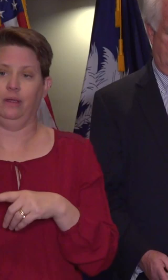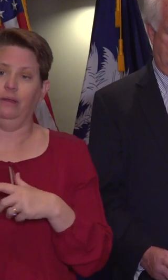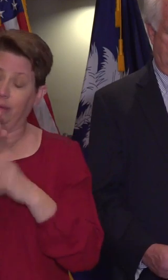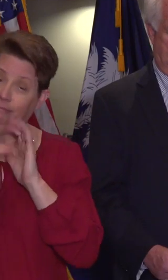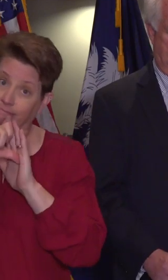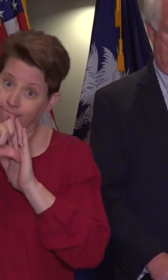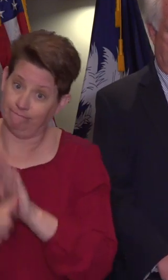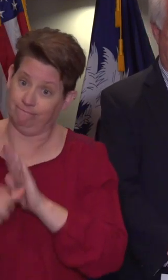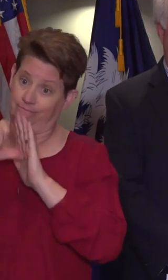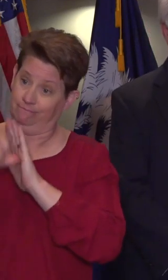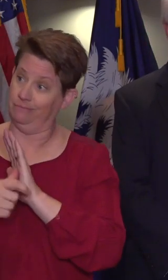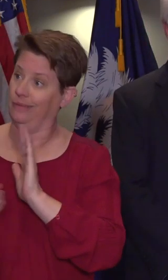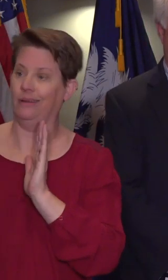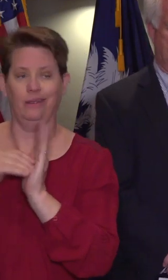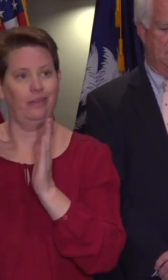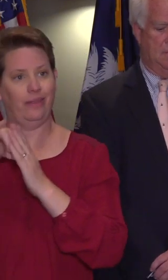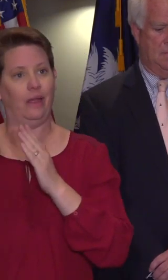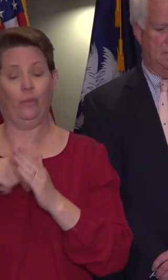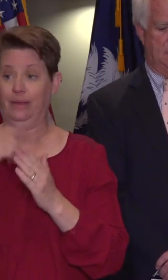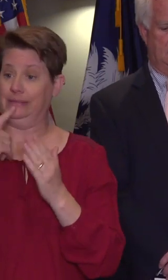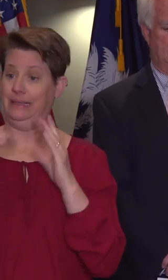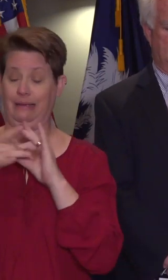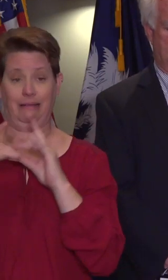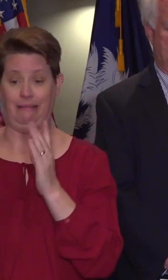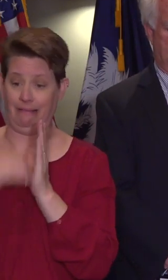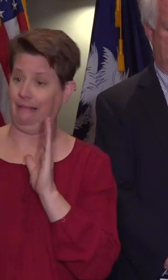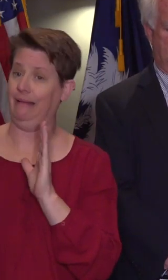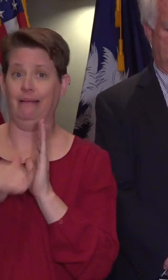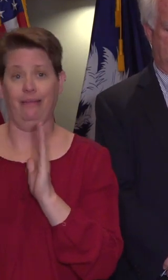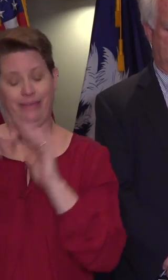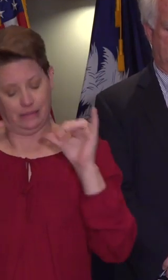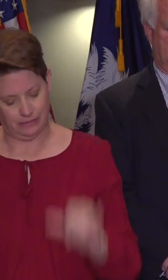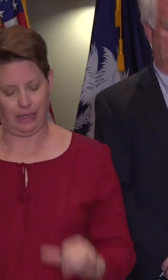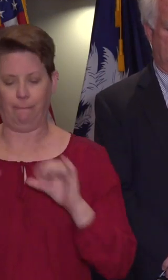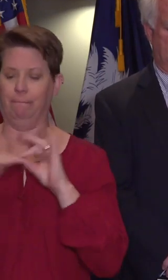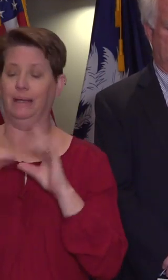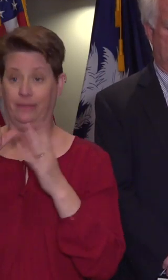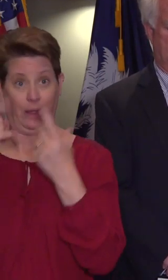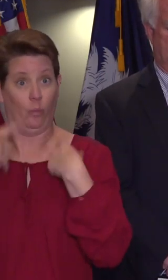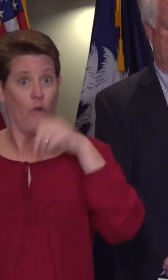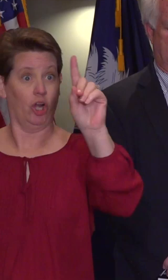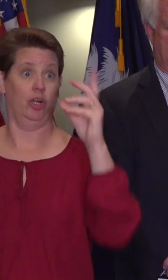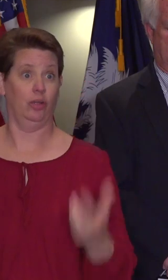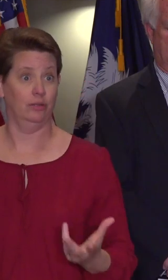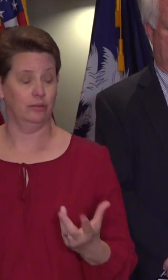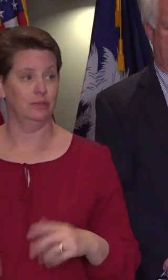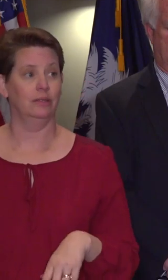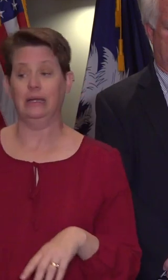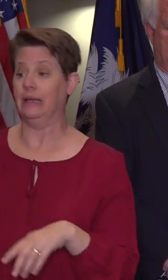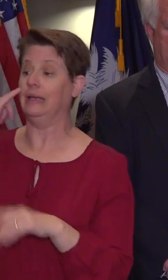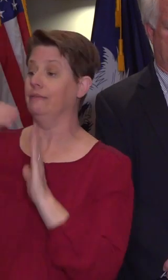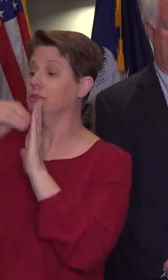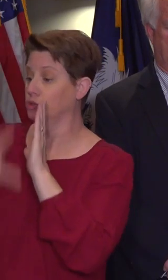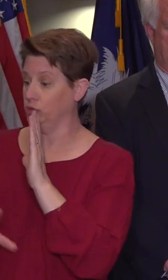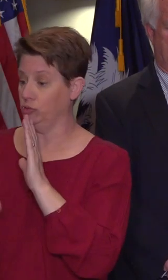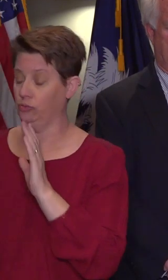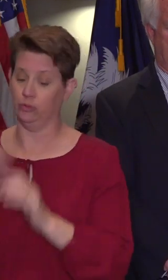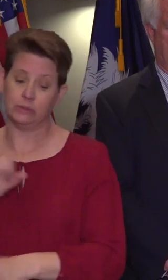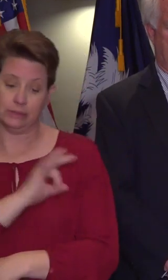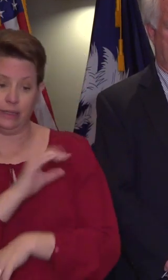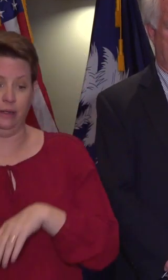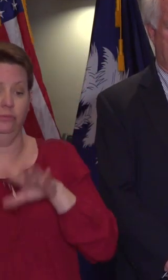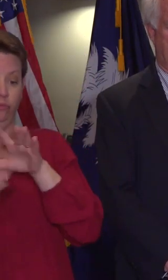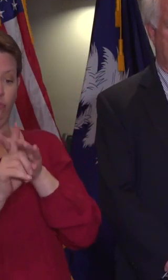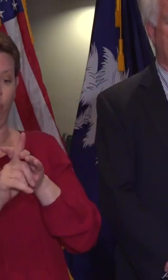emphasize more. It's the message that we've always given, and it is the message that it's effective. If students or staff members are